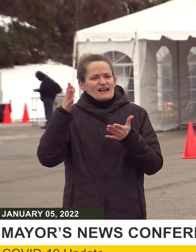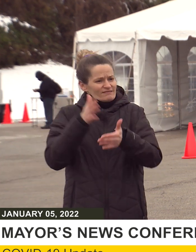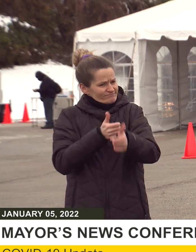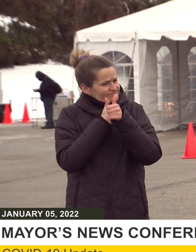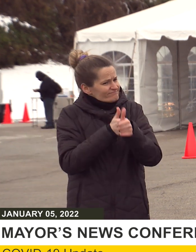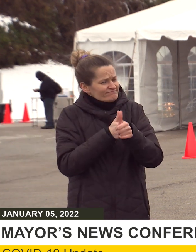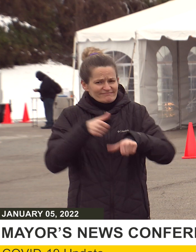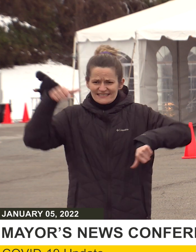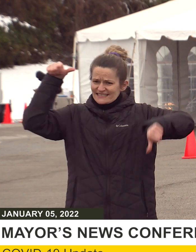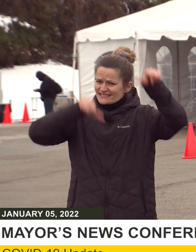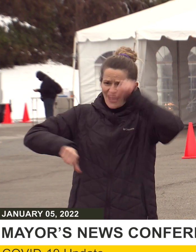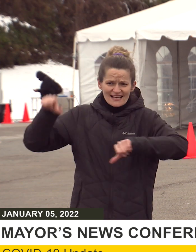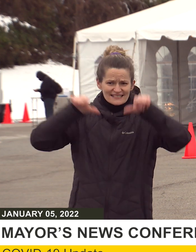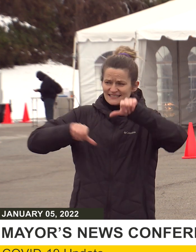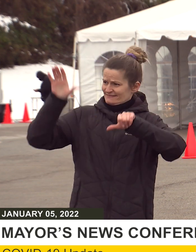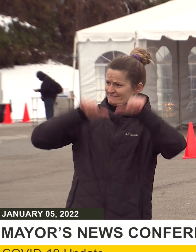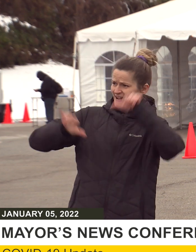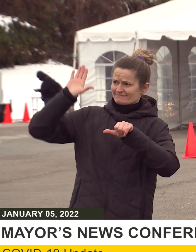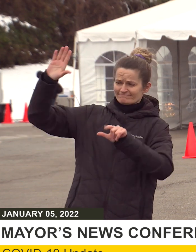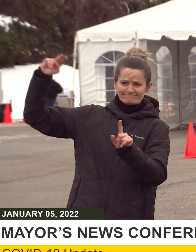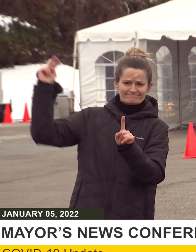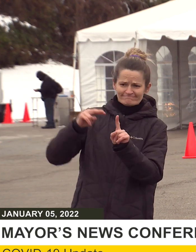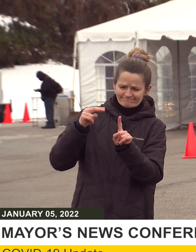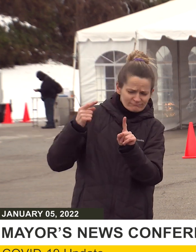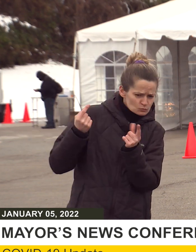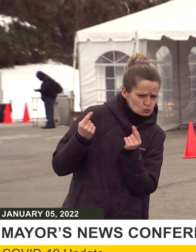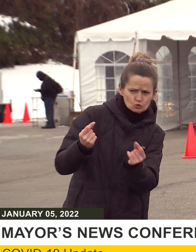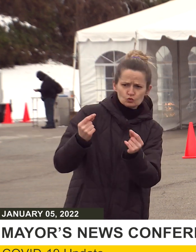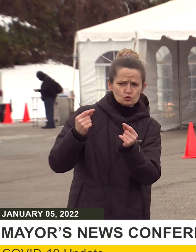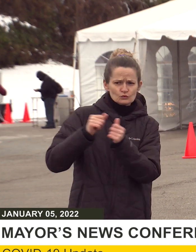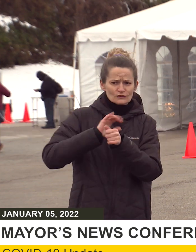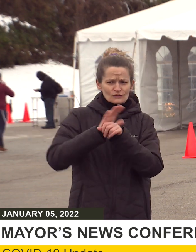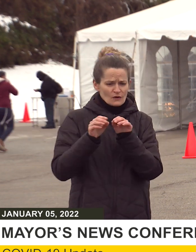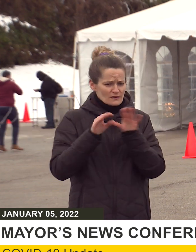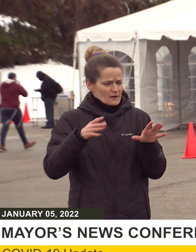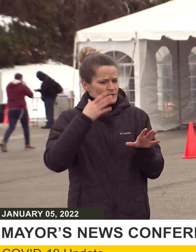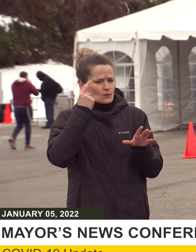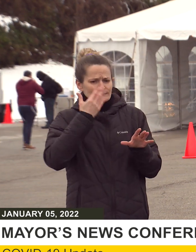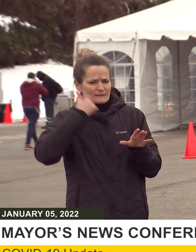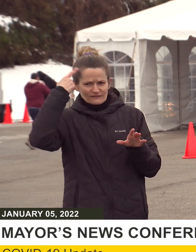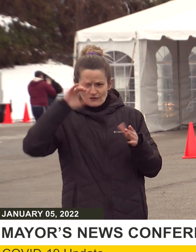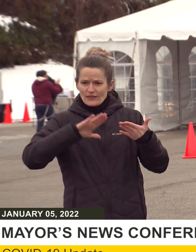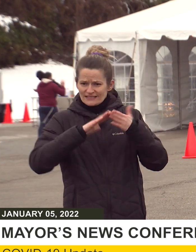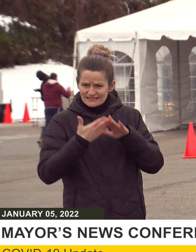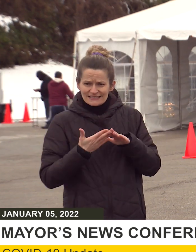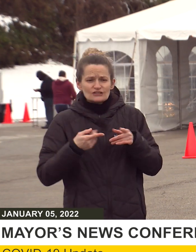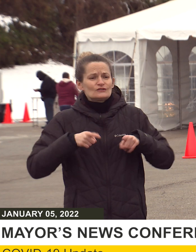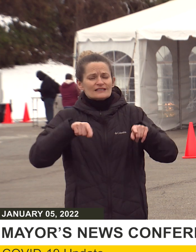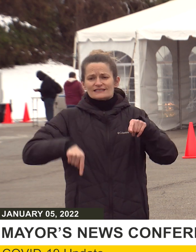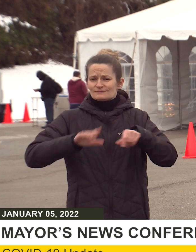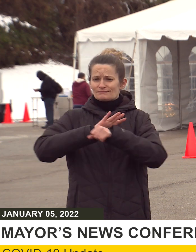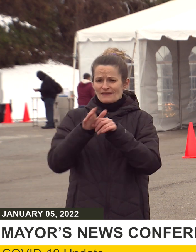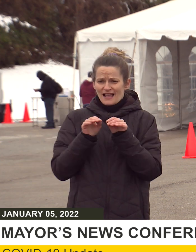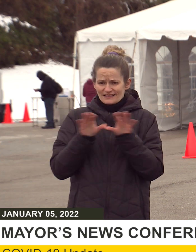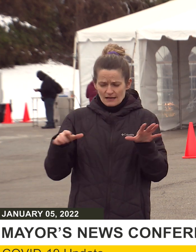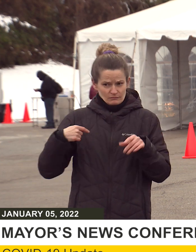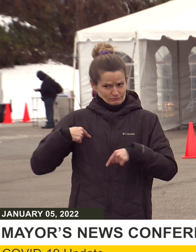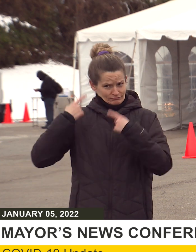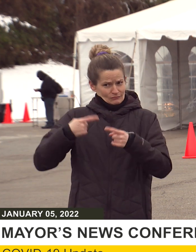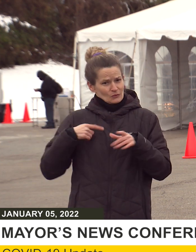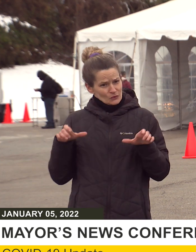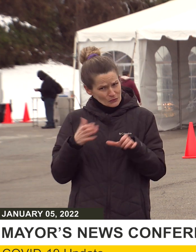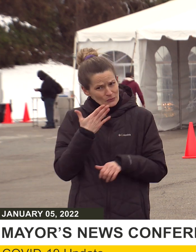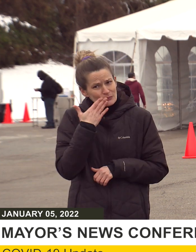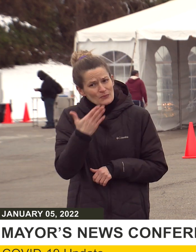to protect our city as we have throughout this pandemic. We have done well as a city mitigating the